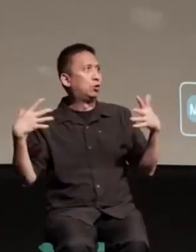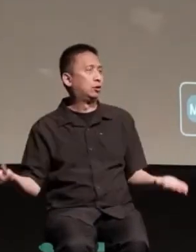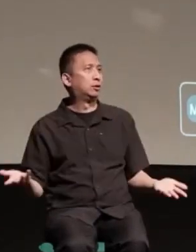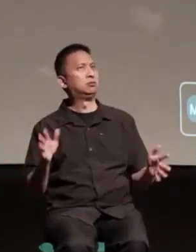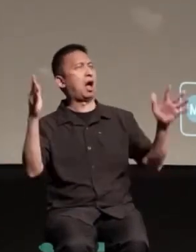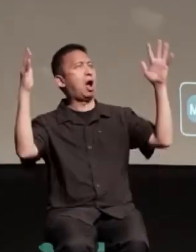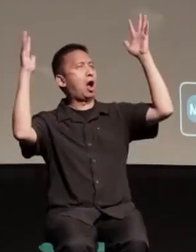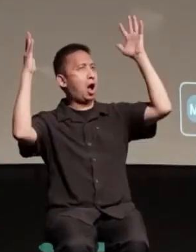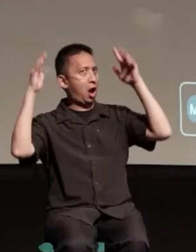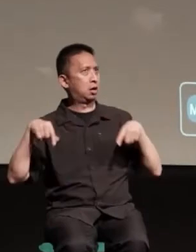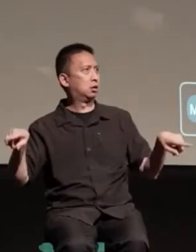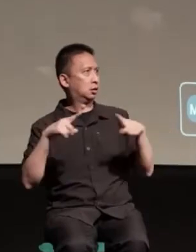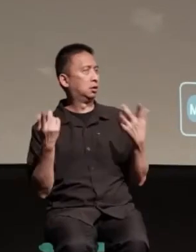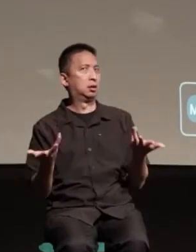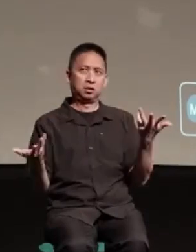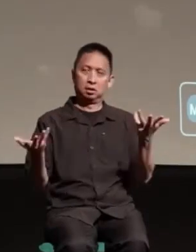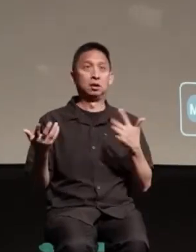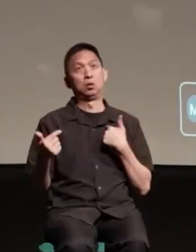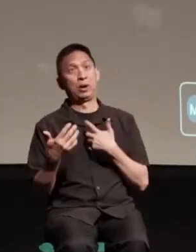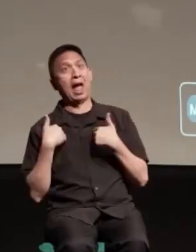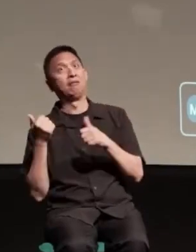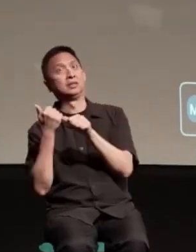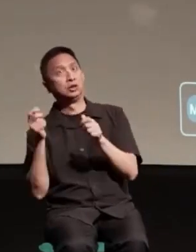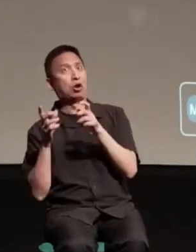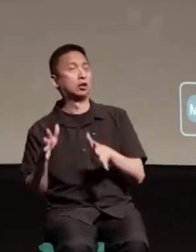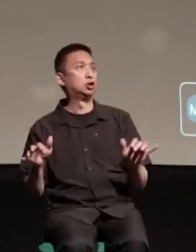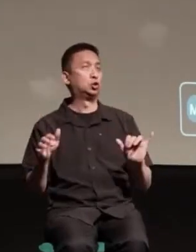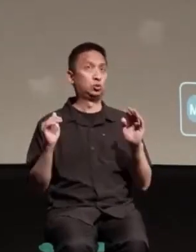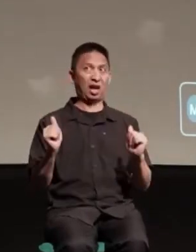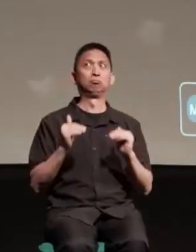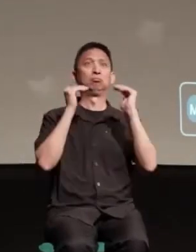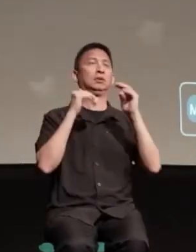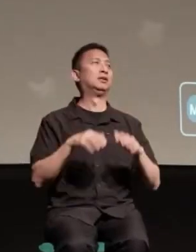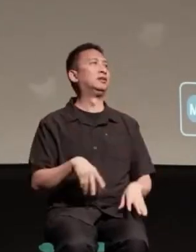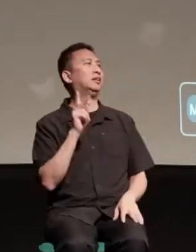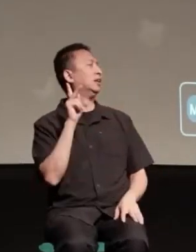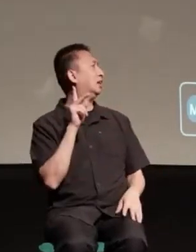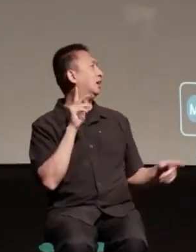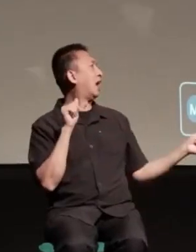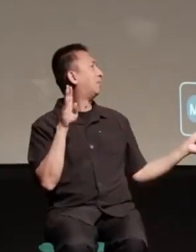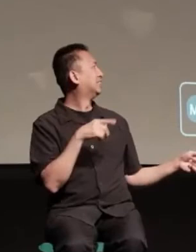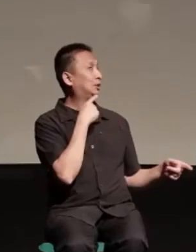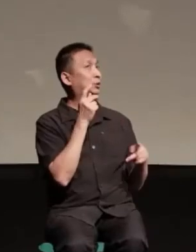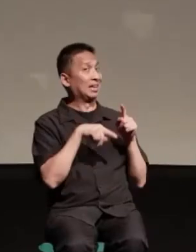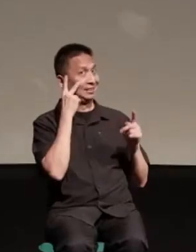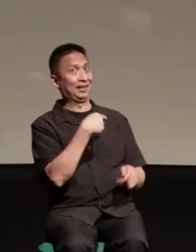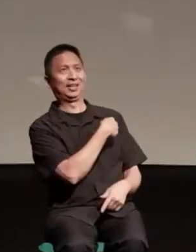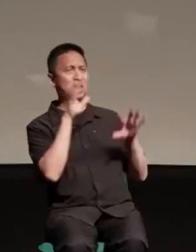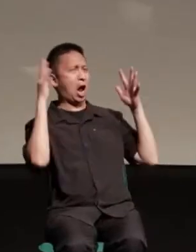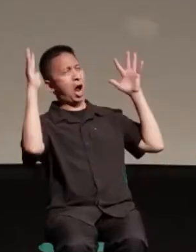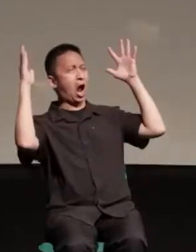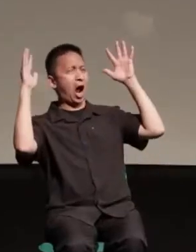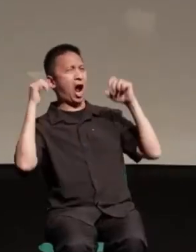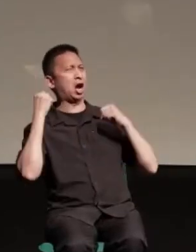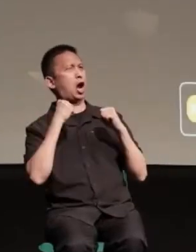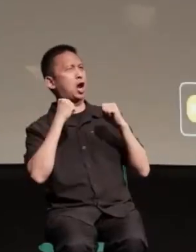titles with different producers and directors behind that. In case you can't see behind you in chat. Yes.